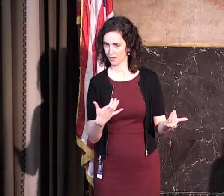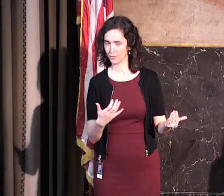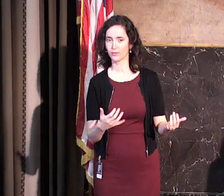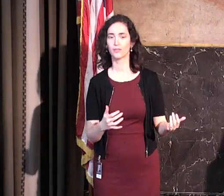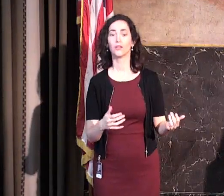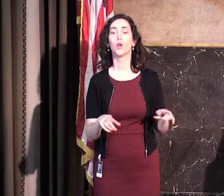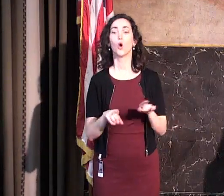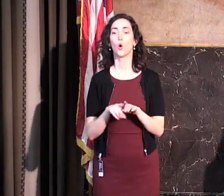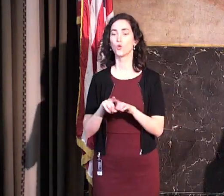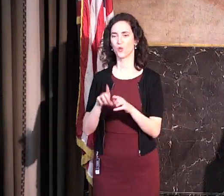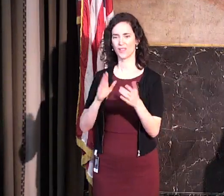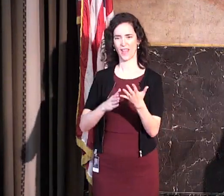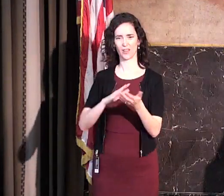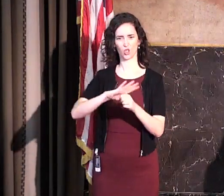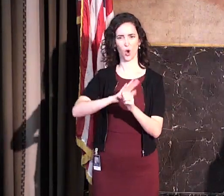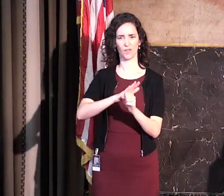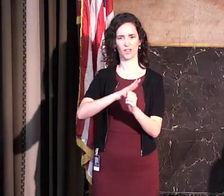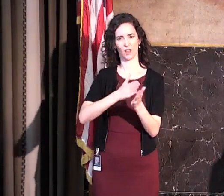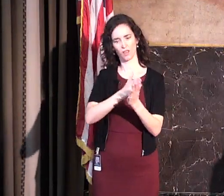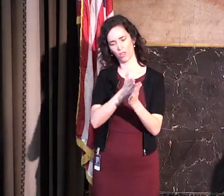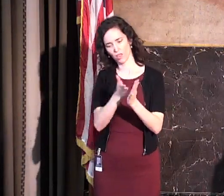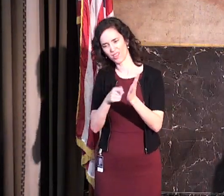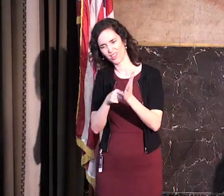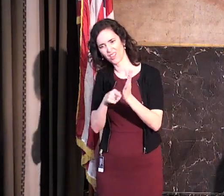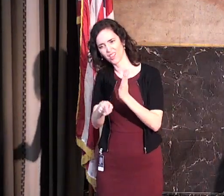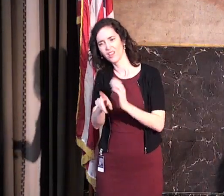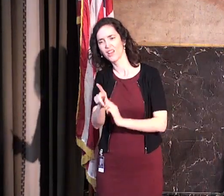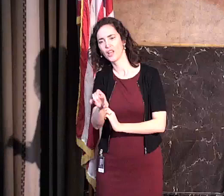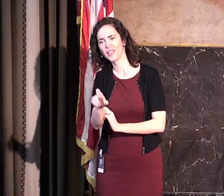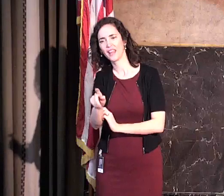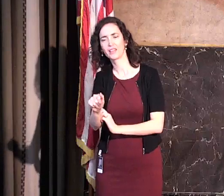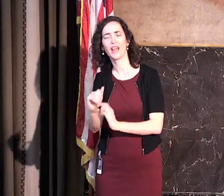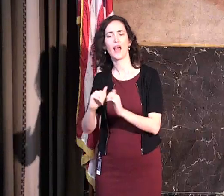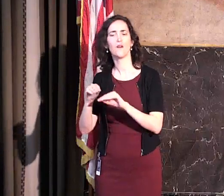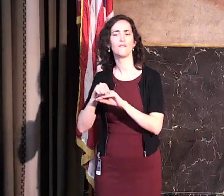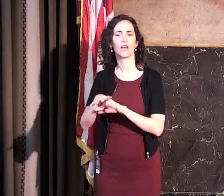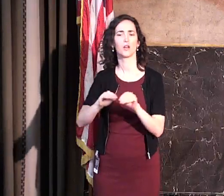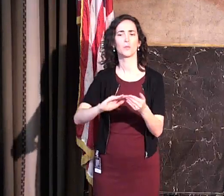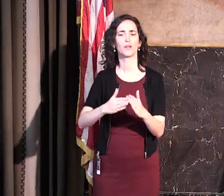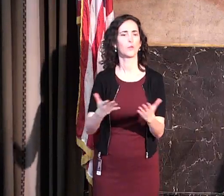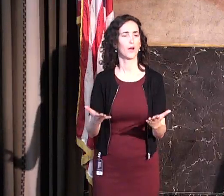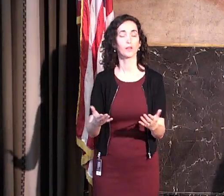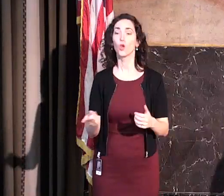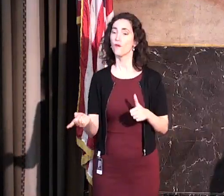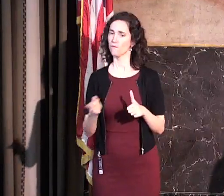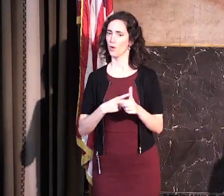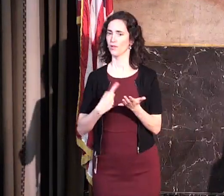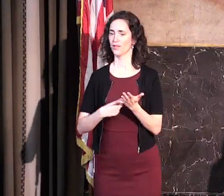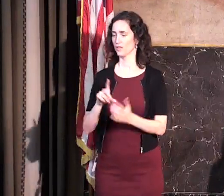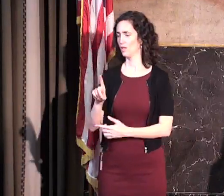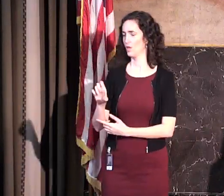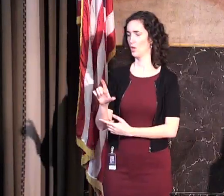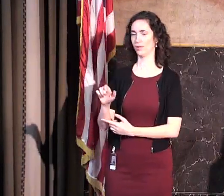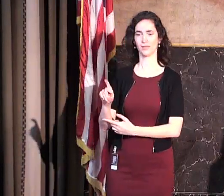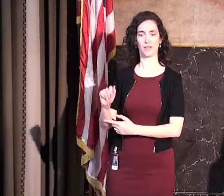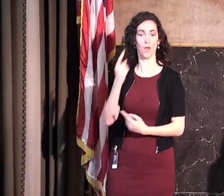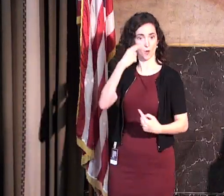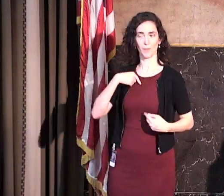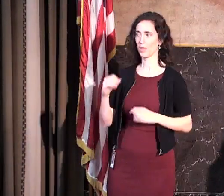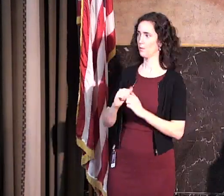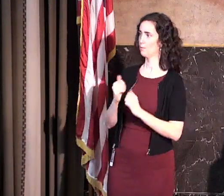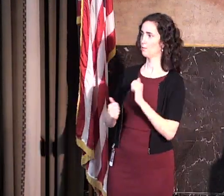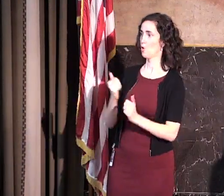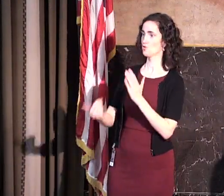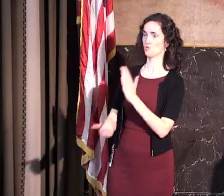how Delta variant is affecting our community. I'd like to talk about Delta variant first because for me it's the newest thing and the